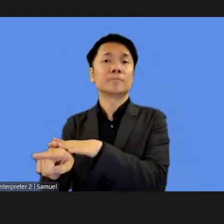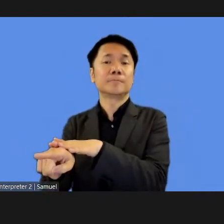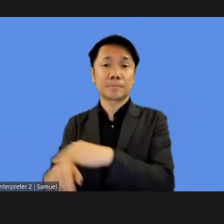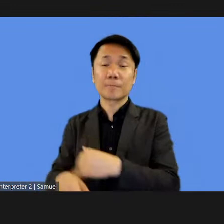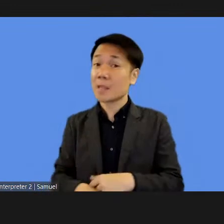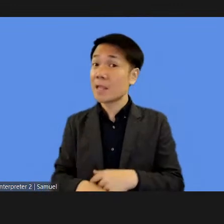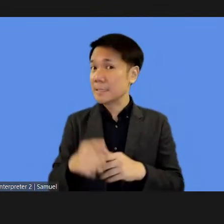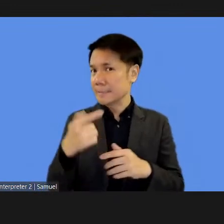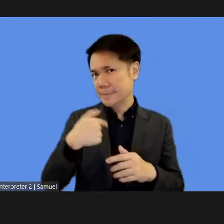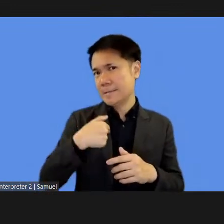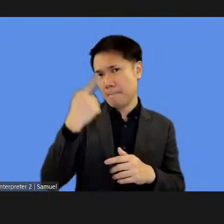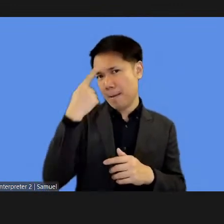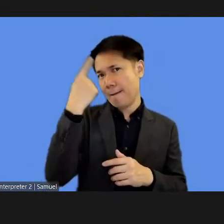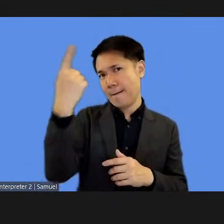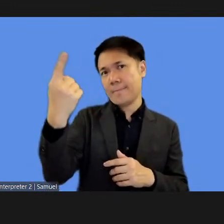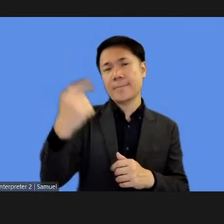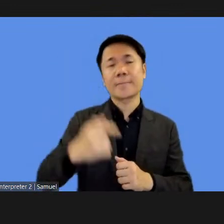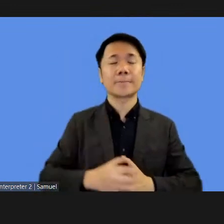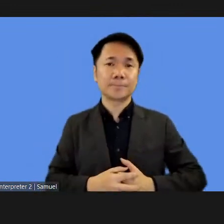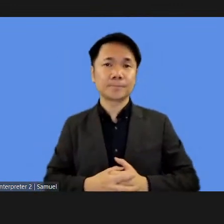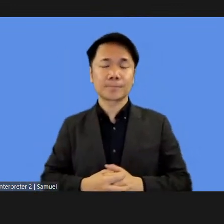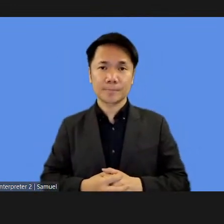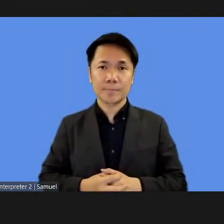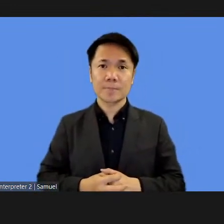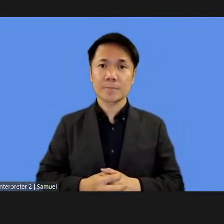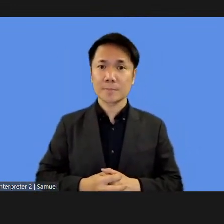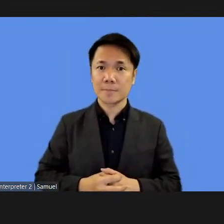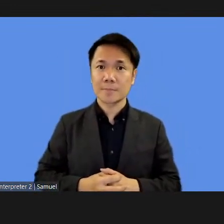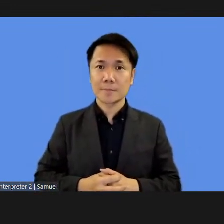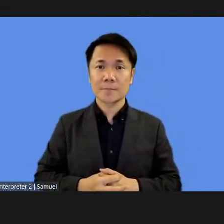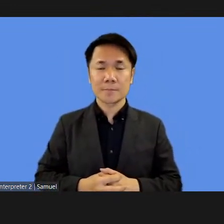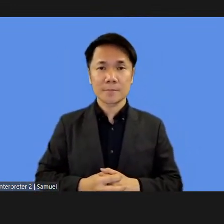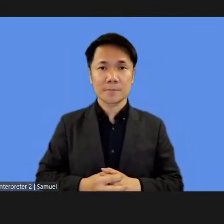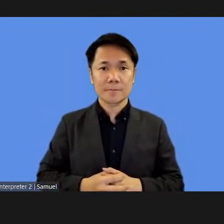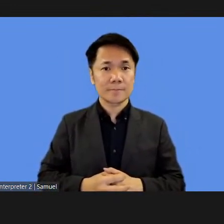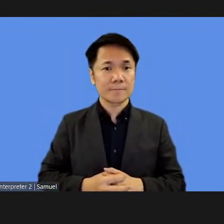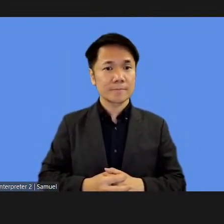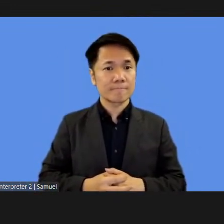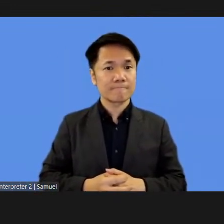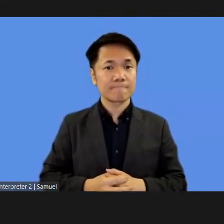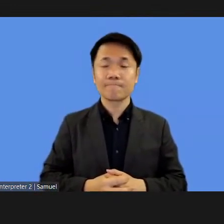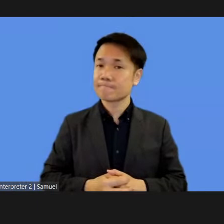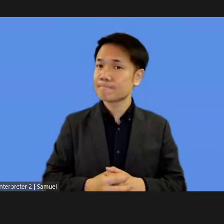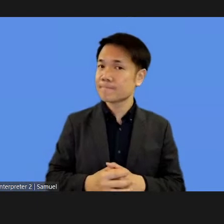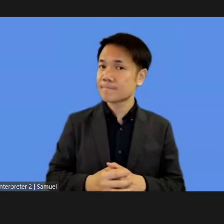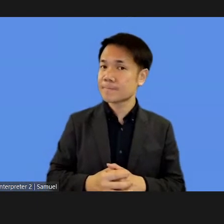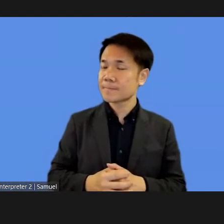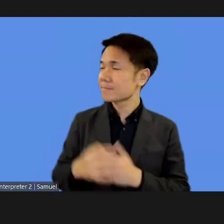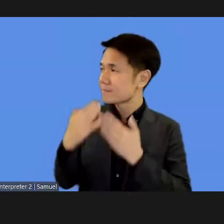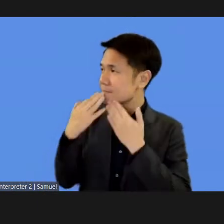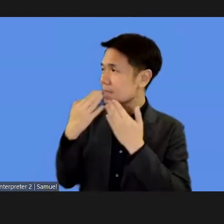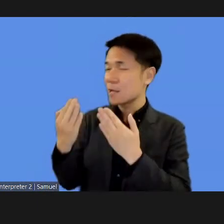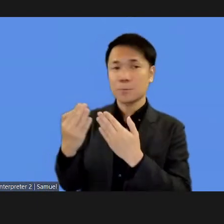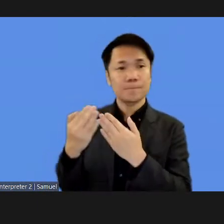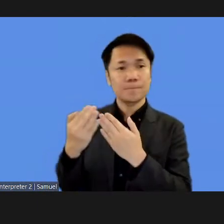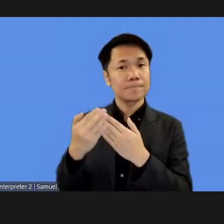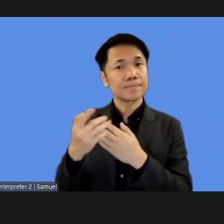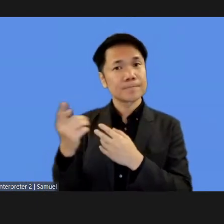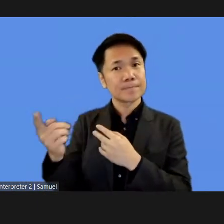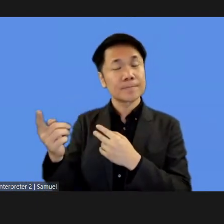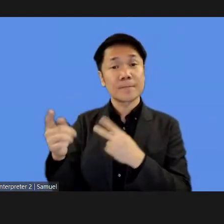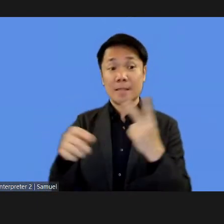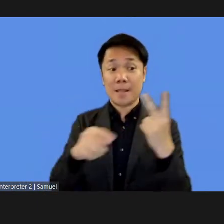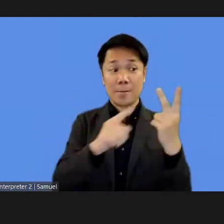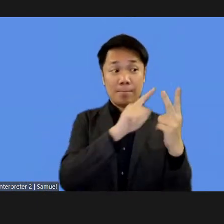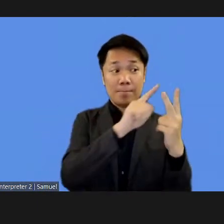my suggestion. Thank you. Thank you immensely. The last speaker